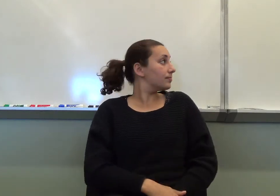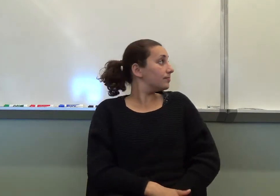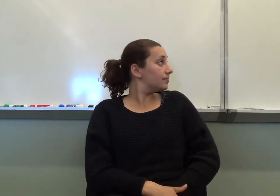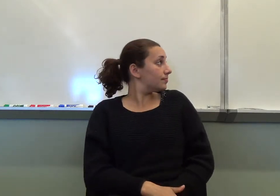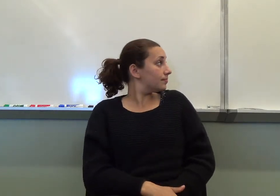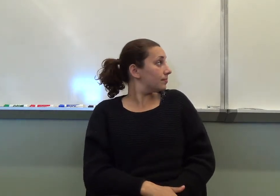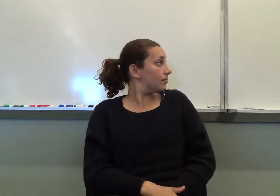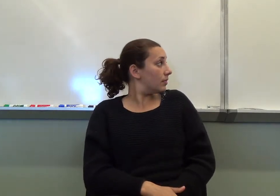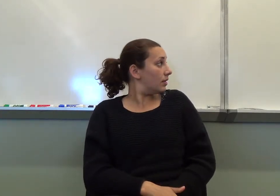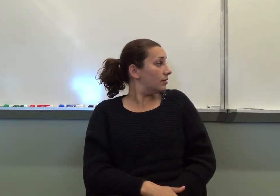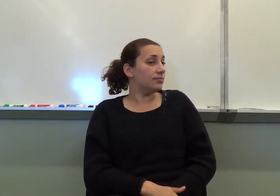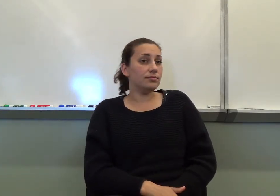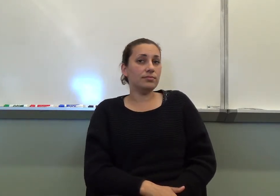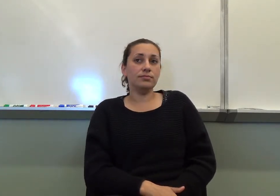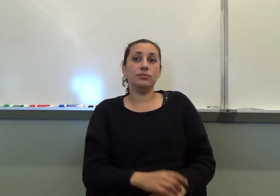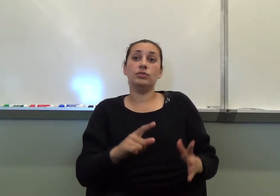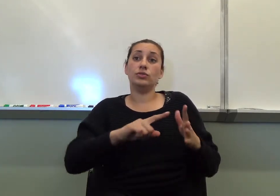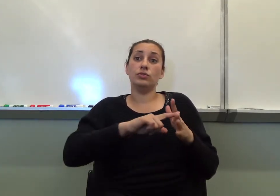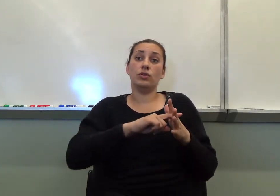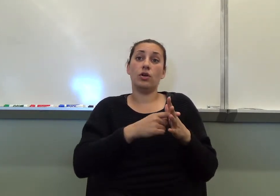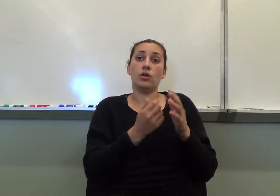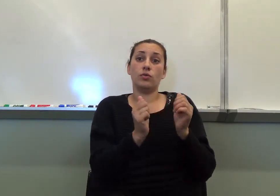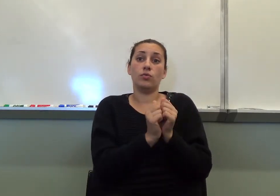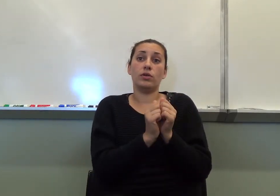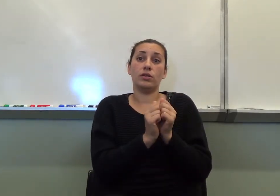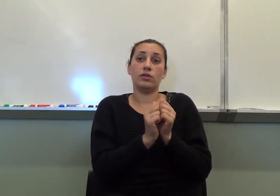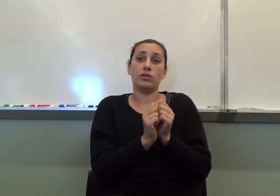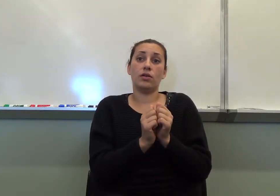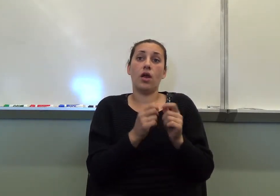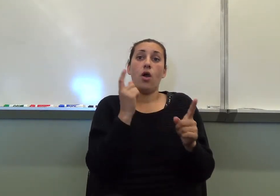They start out with the right triangle, so that this is a right angle.